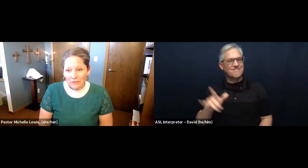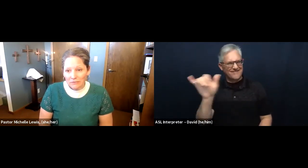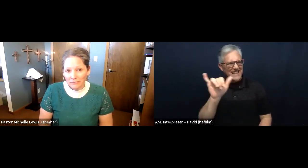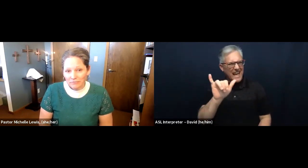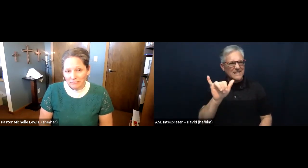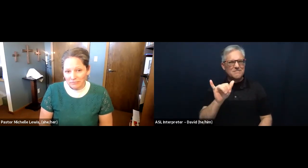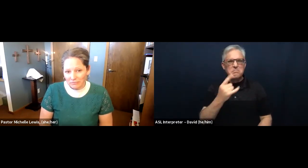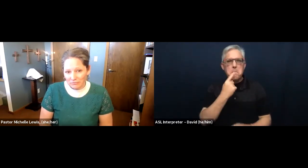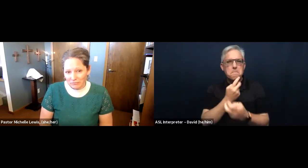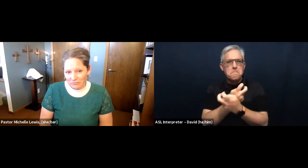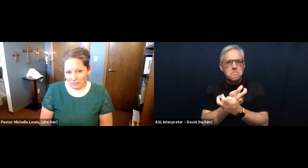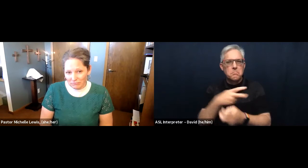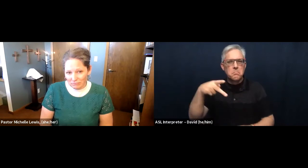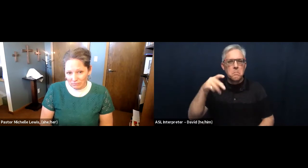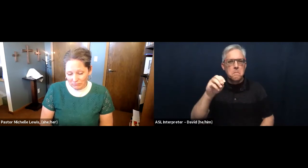together.